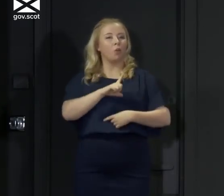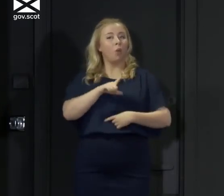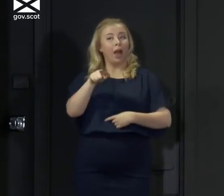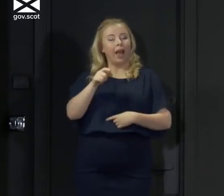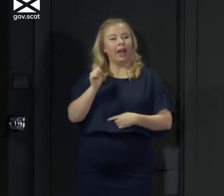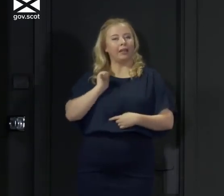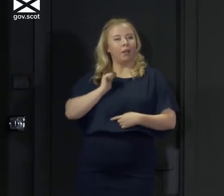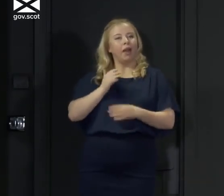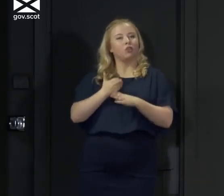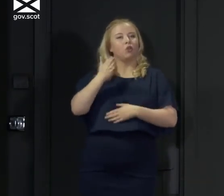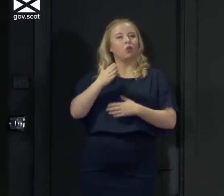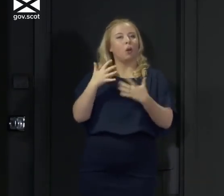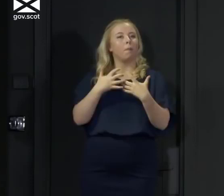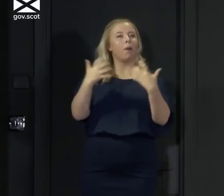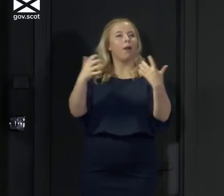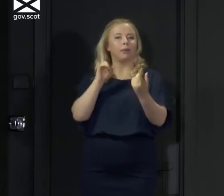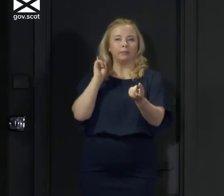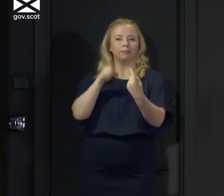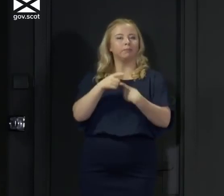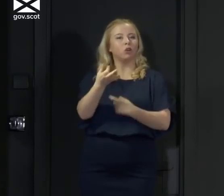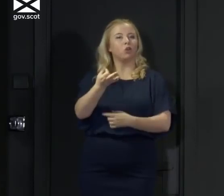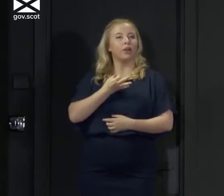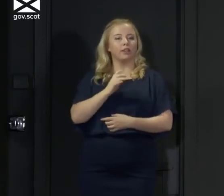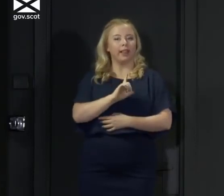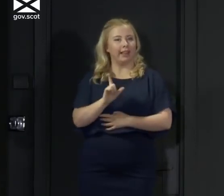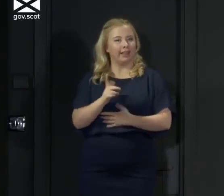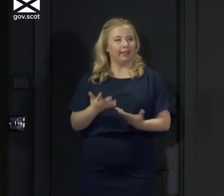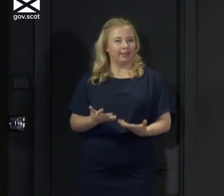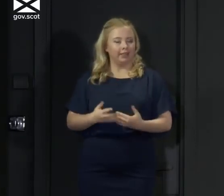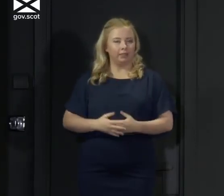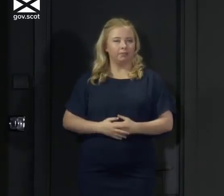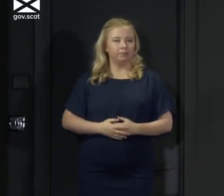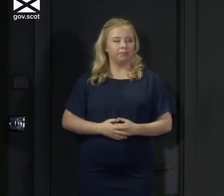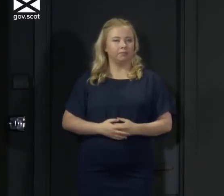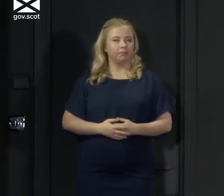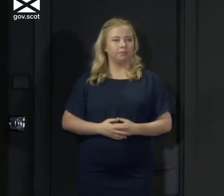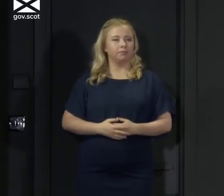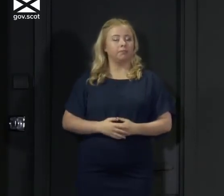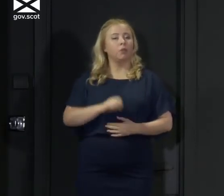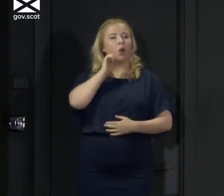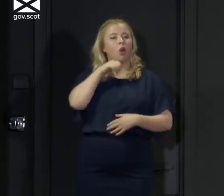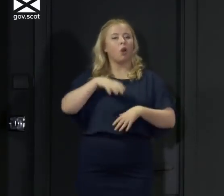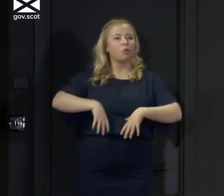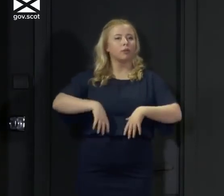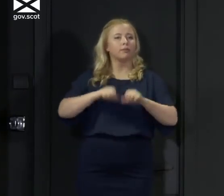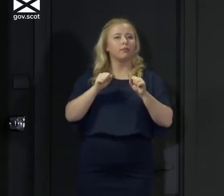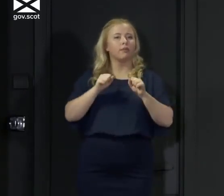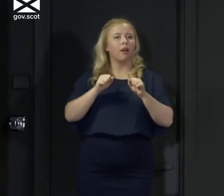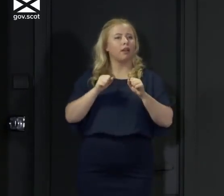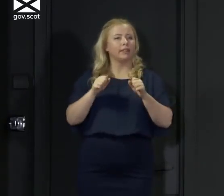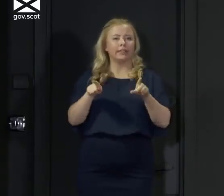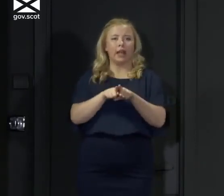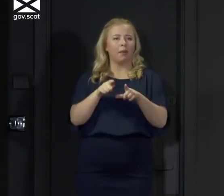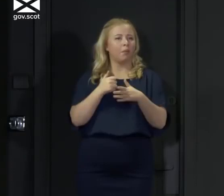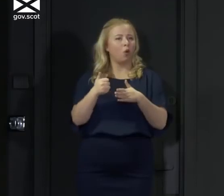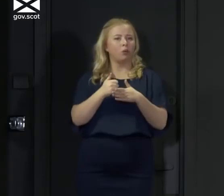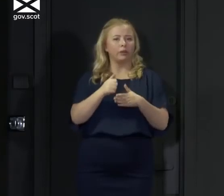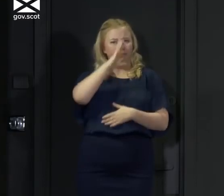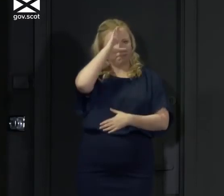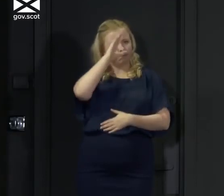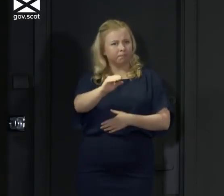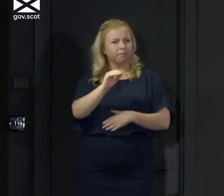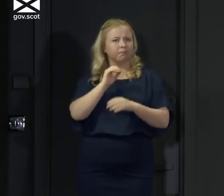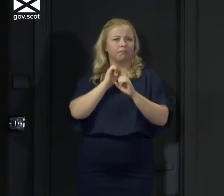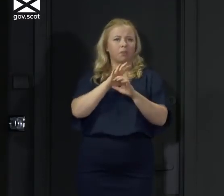to answer a question in the Scottish Parliament later this afternoon. I'll start, as I always do, with an update